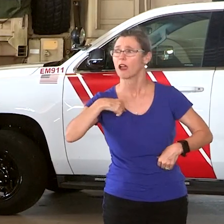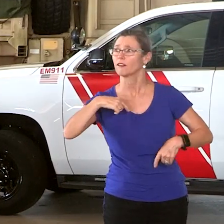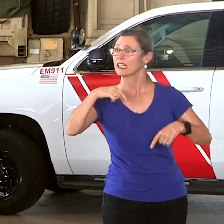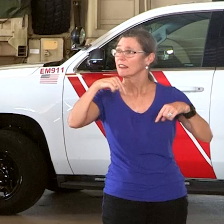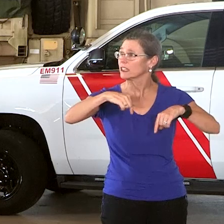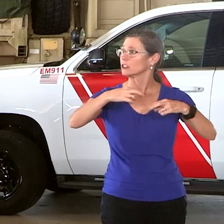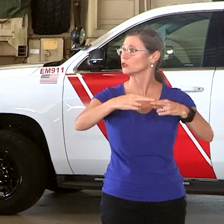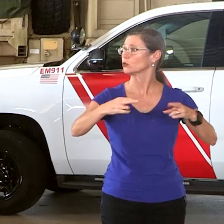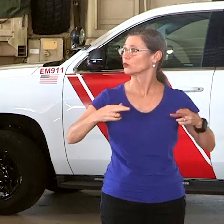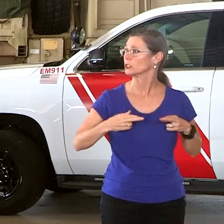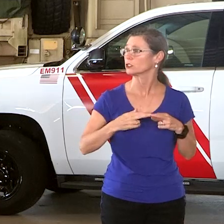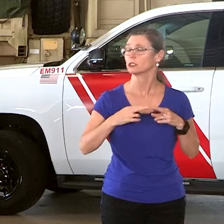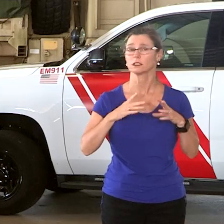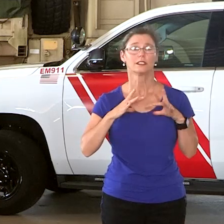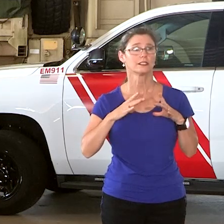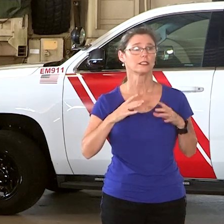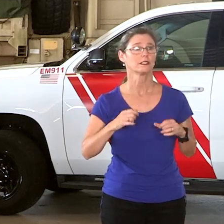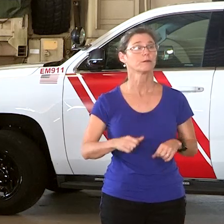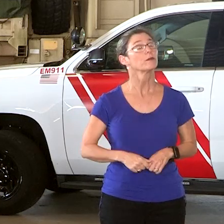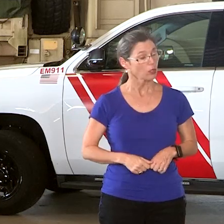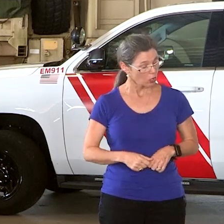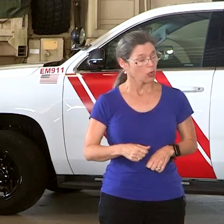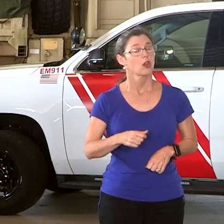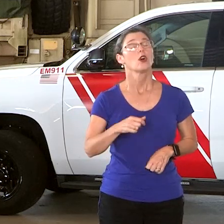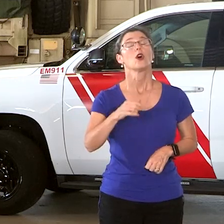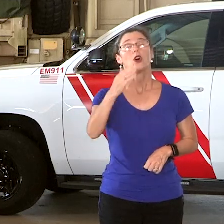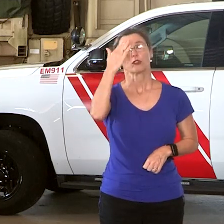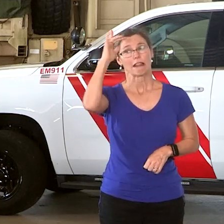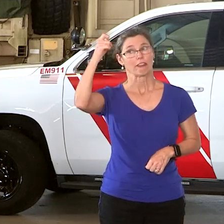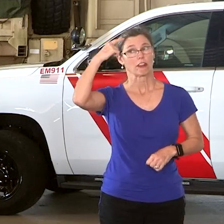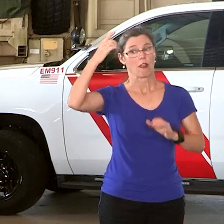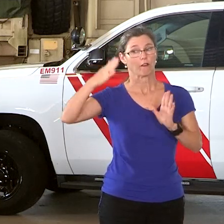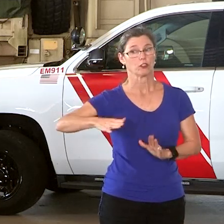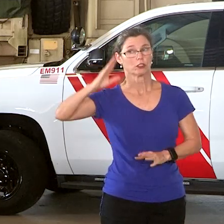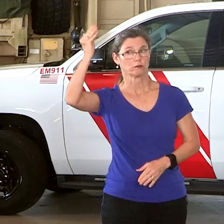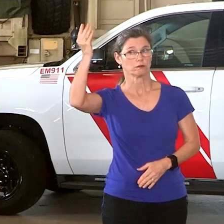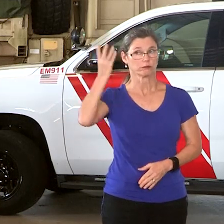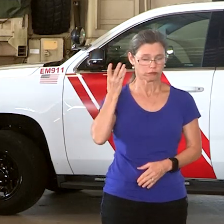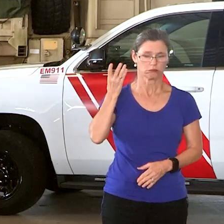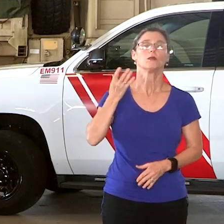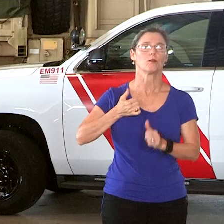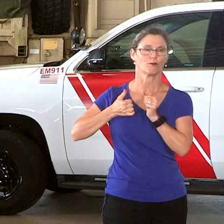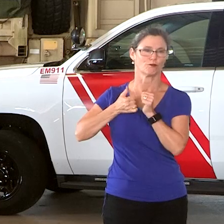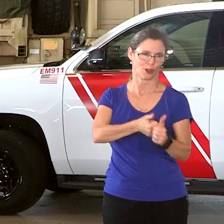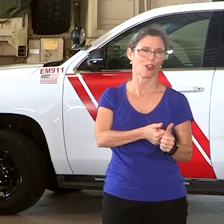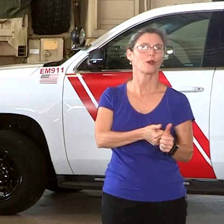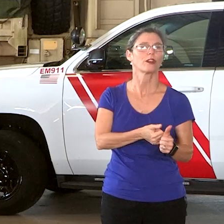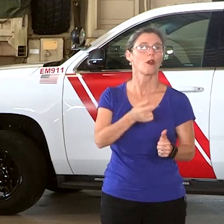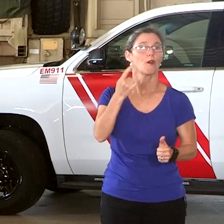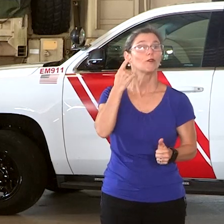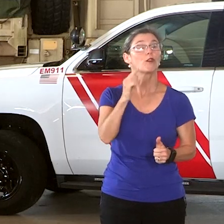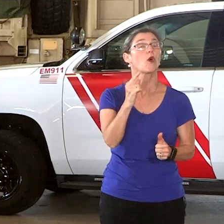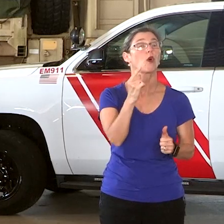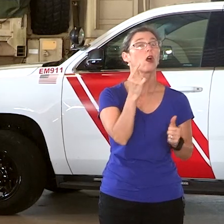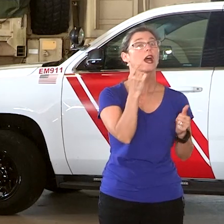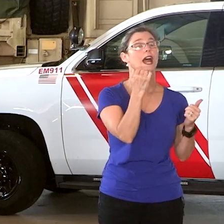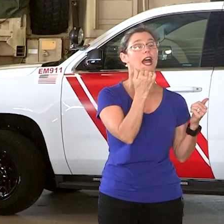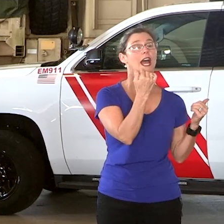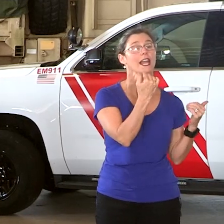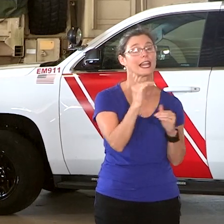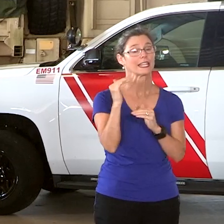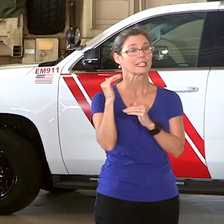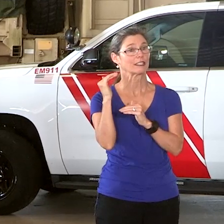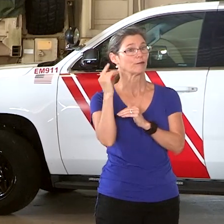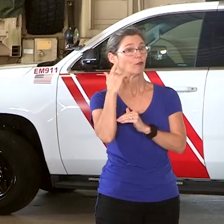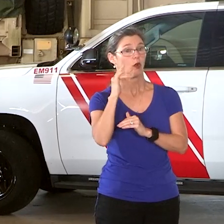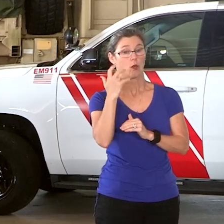this region. We are complying with the governor's mandate to restrict elective or